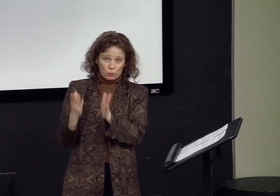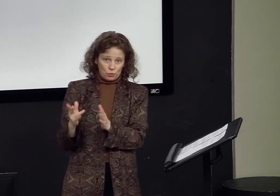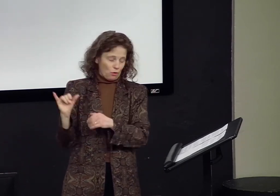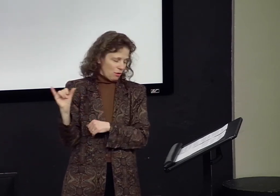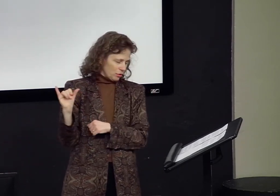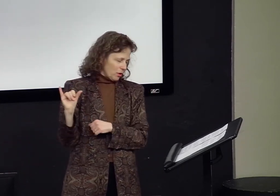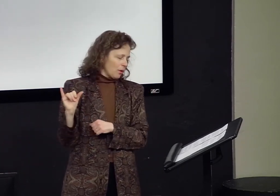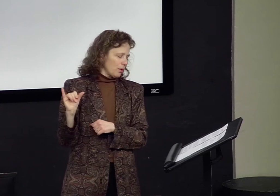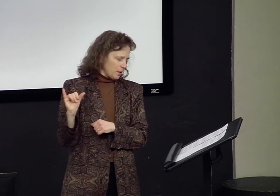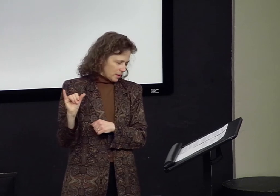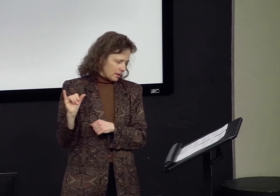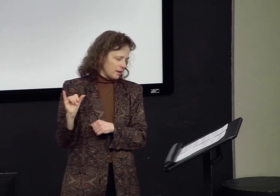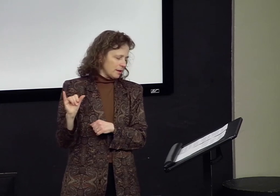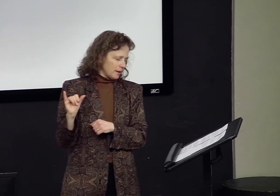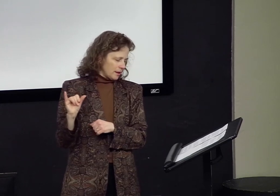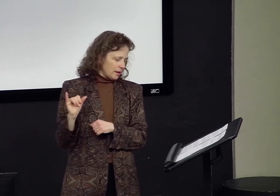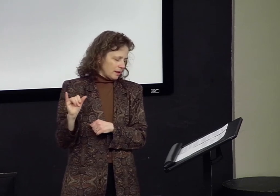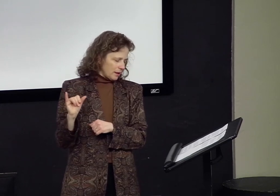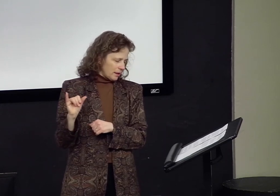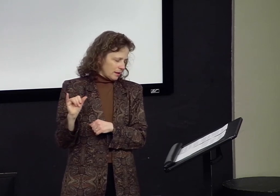Annie Marks is also a PhD student.